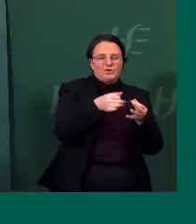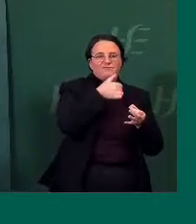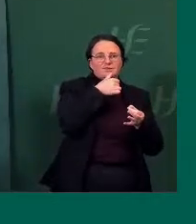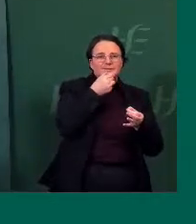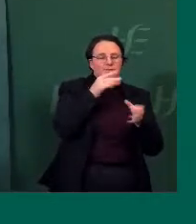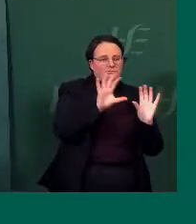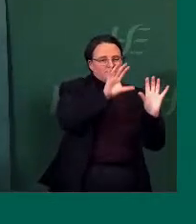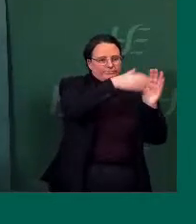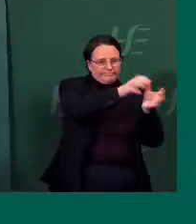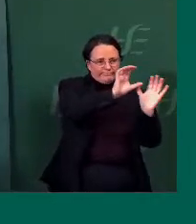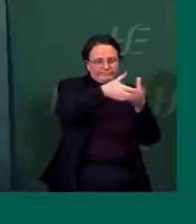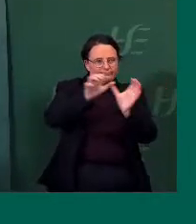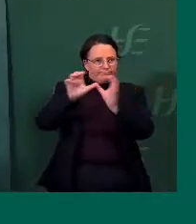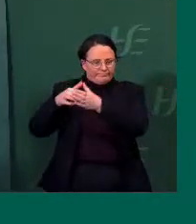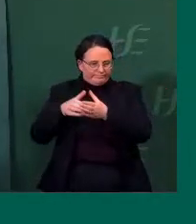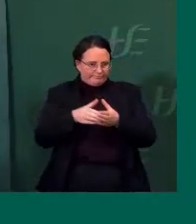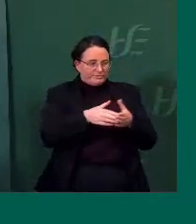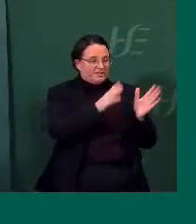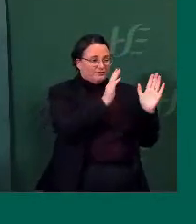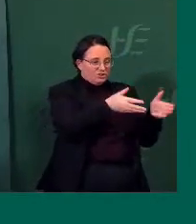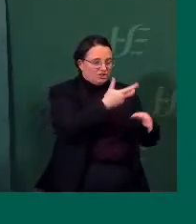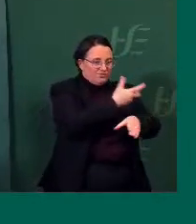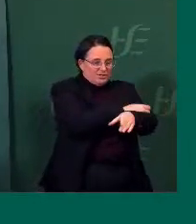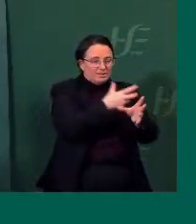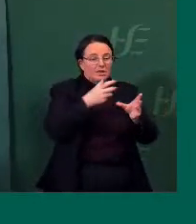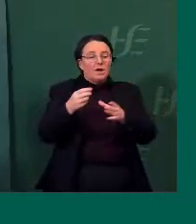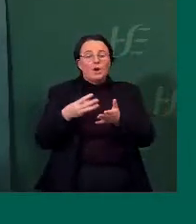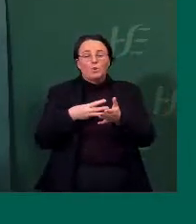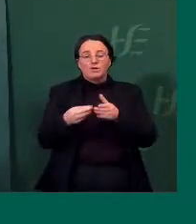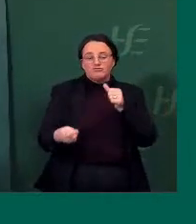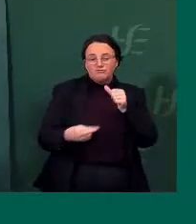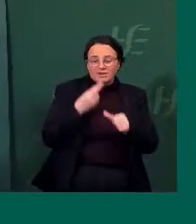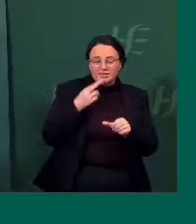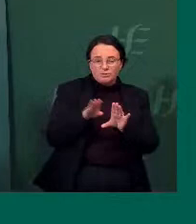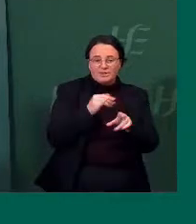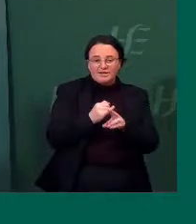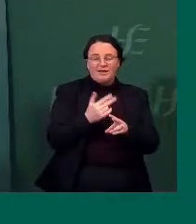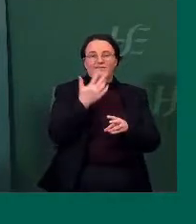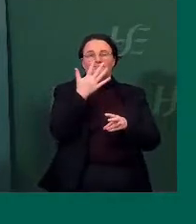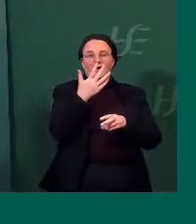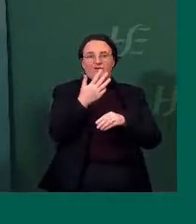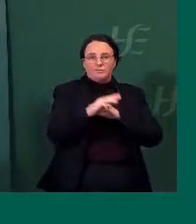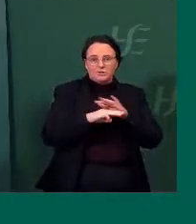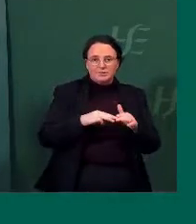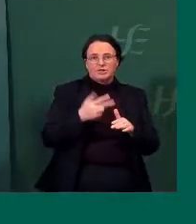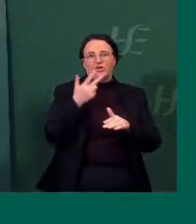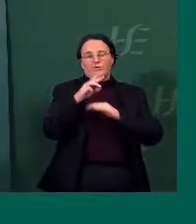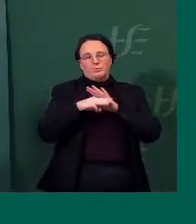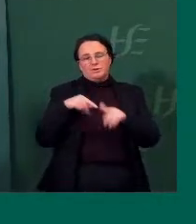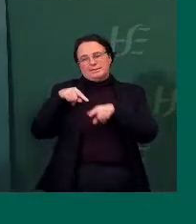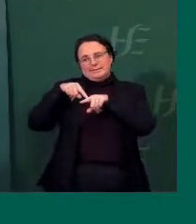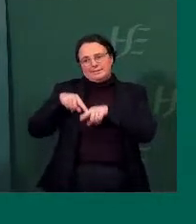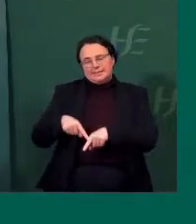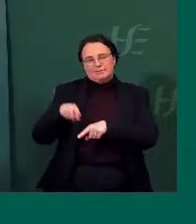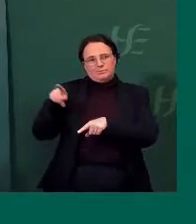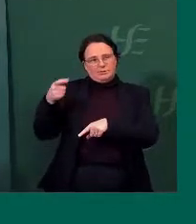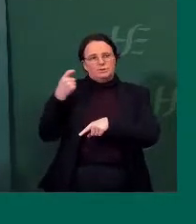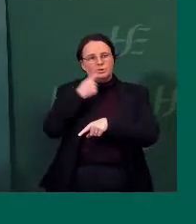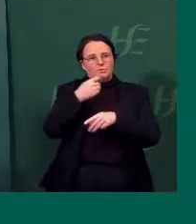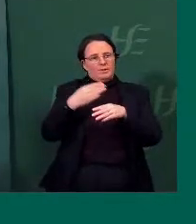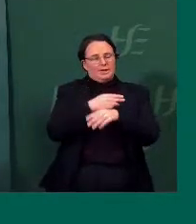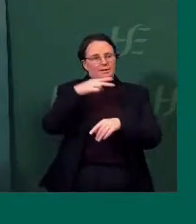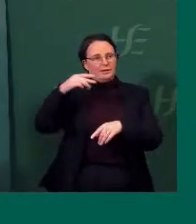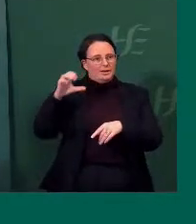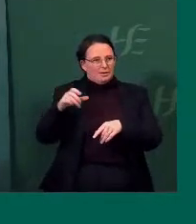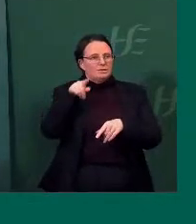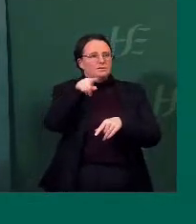best we can, while ensuring then that people are only called when they're eligible in the 5 months or 3 months as determined by NIAC. The over 80s, again,